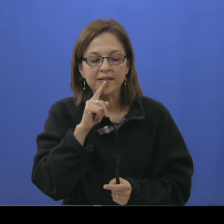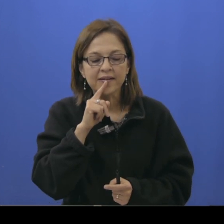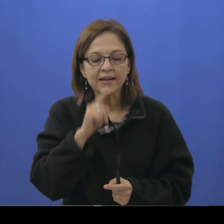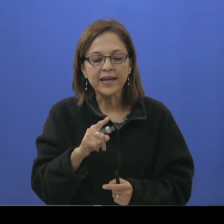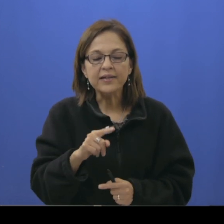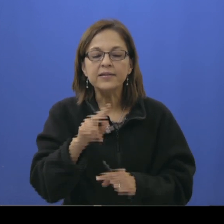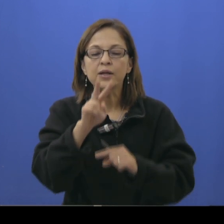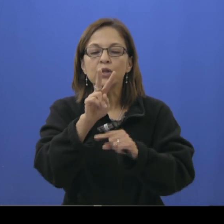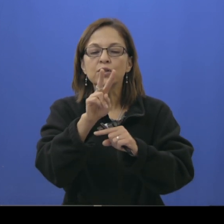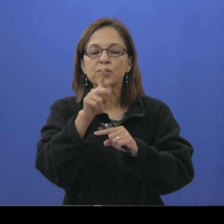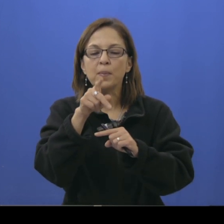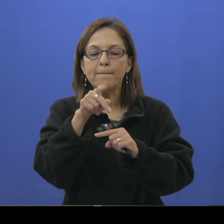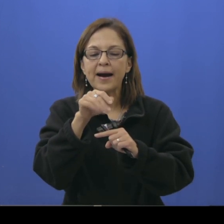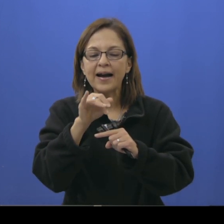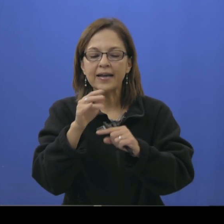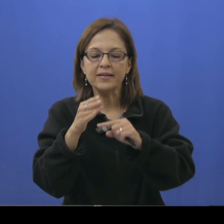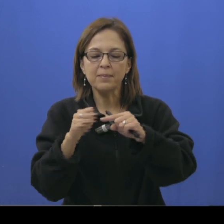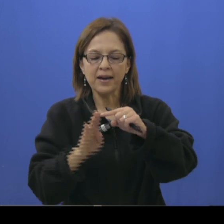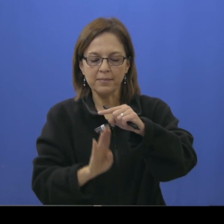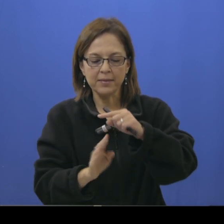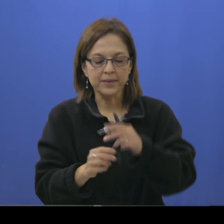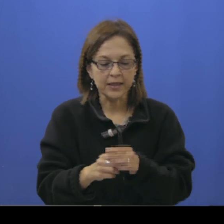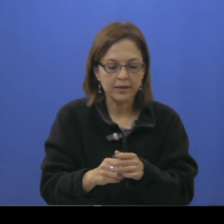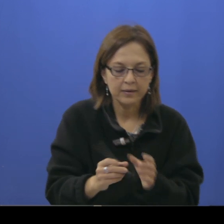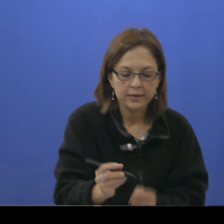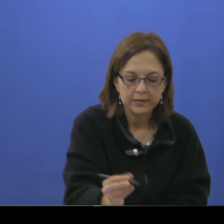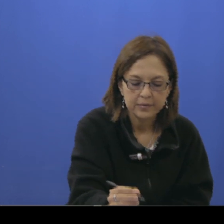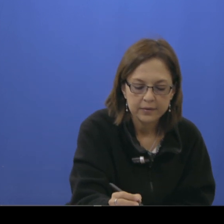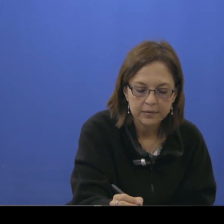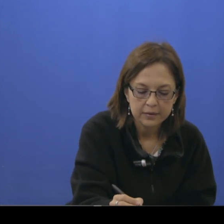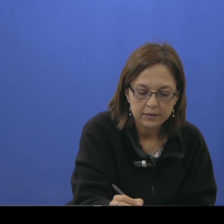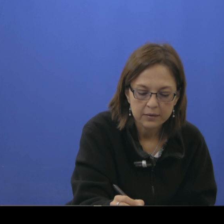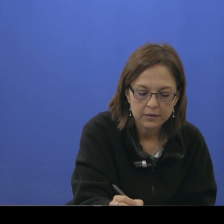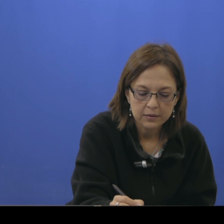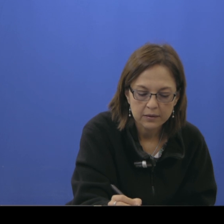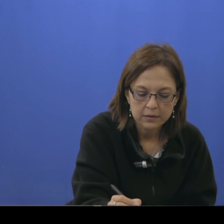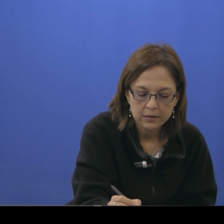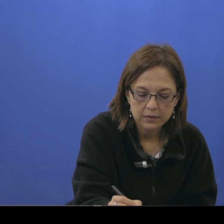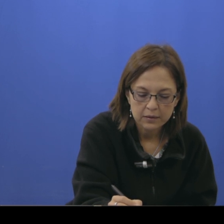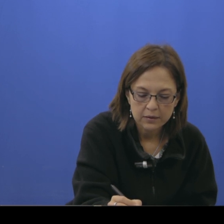Period is 2 pi divided by b.